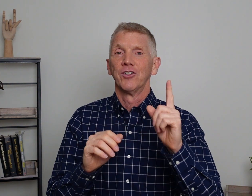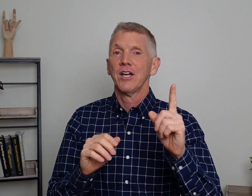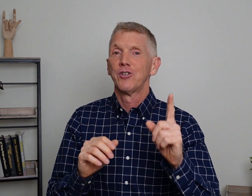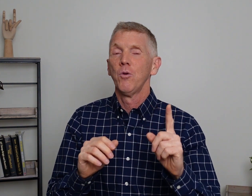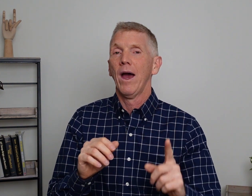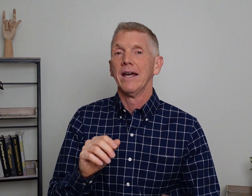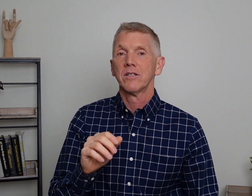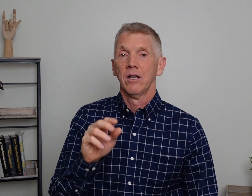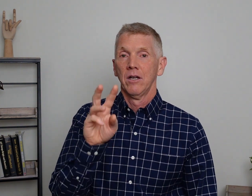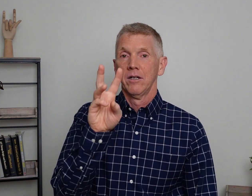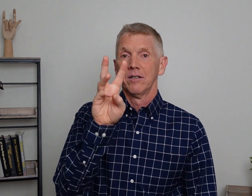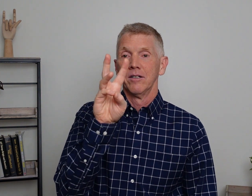it two ways.